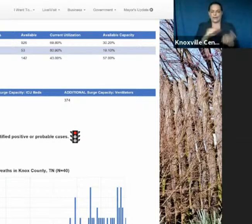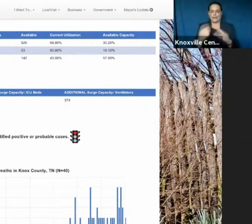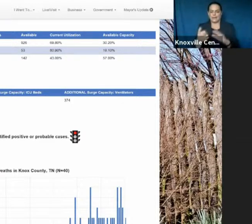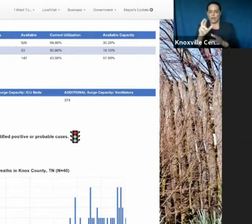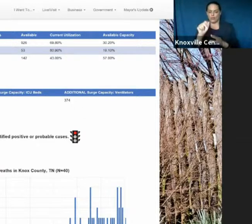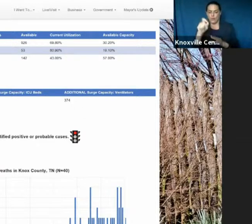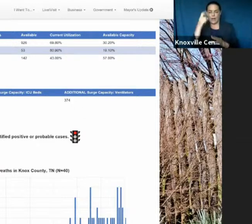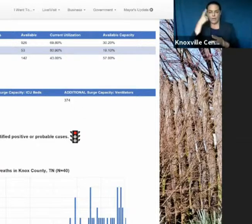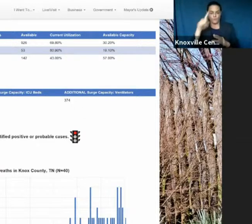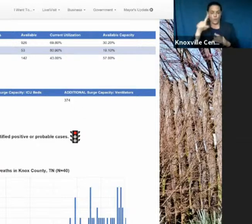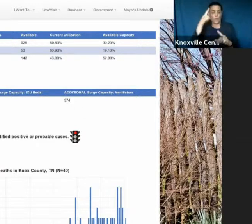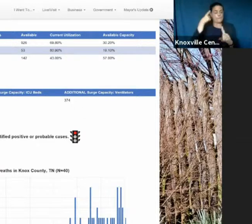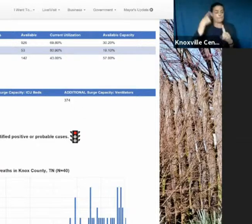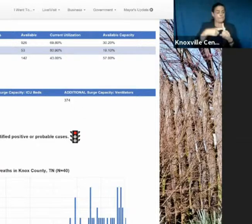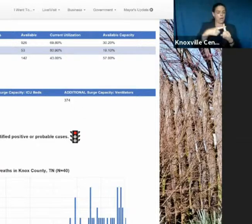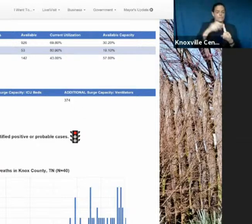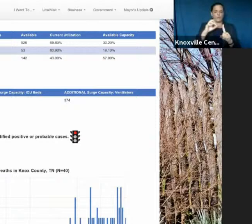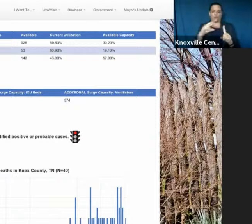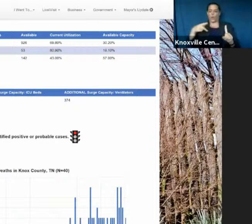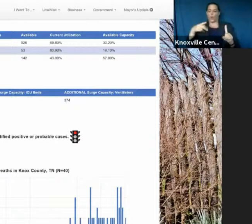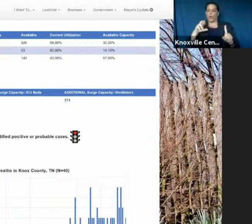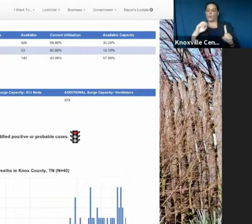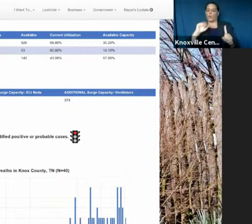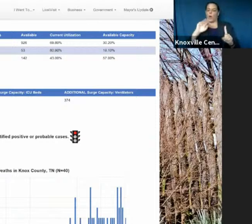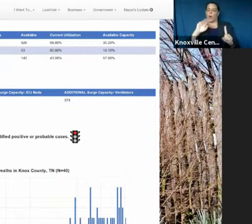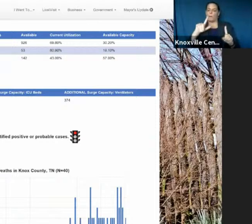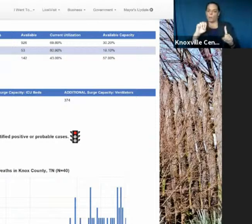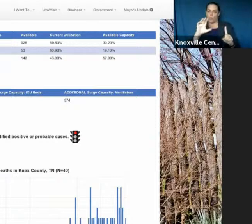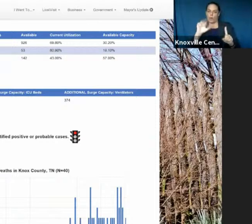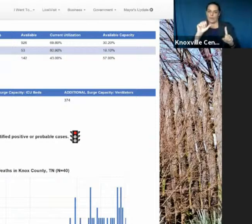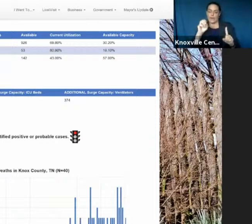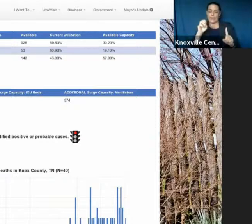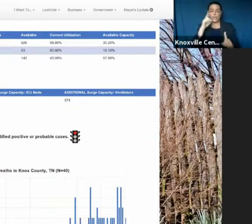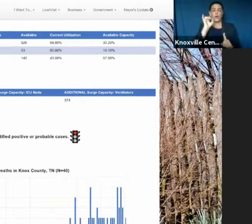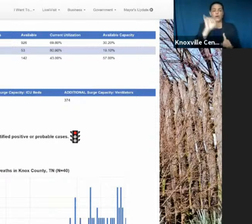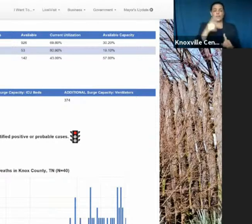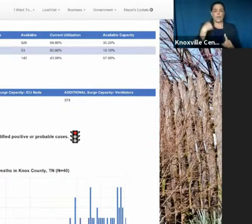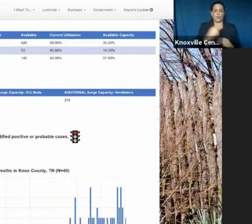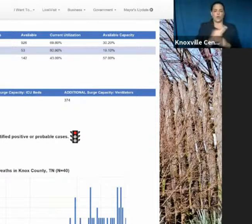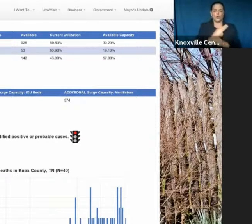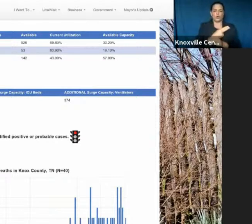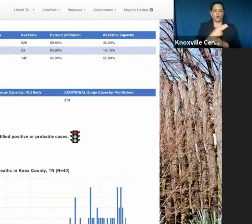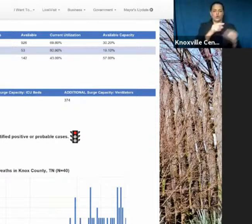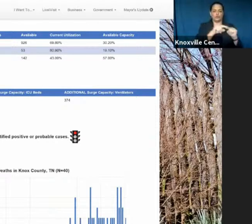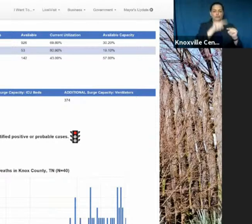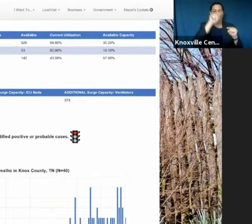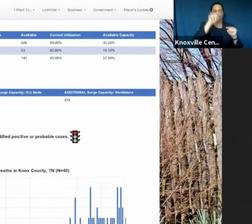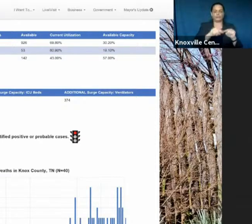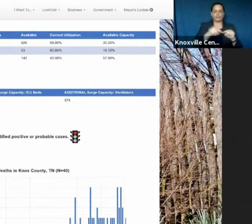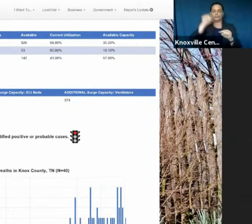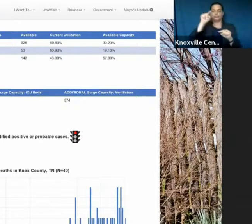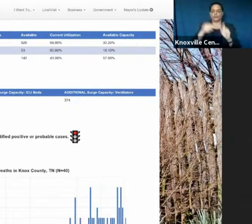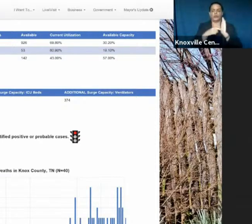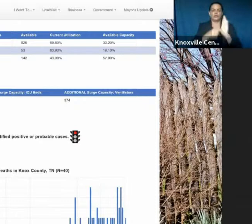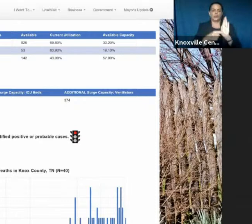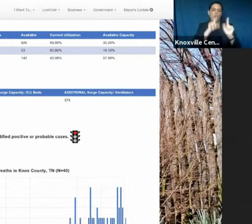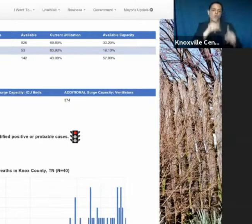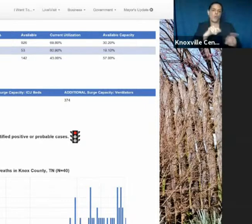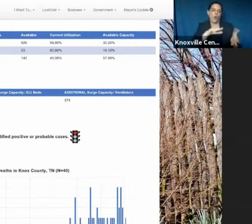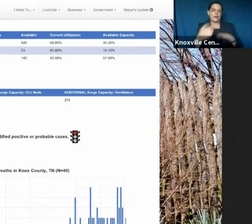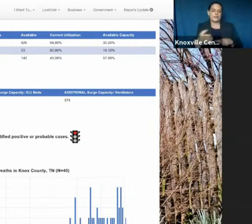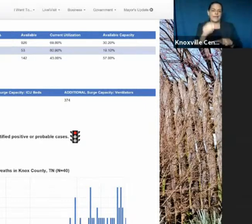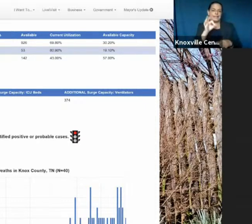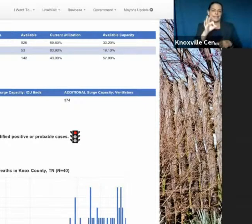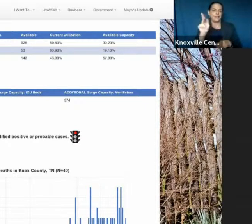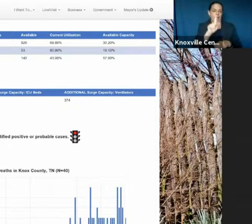for identified positive or probable cases. For this benchmark, we use a graph that shows reported deaths of Knox County residents by date